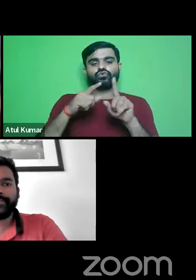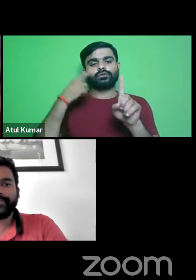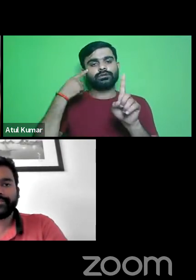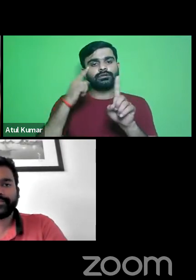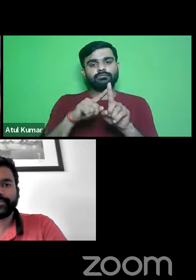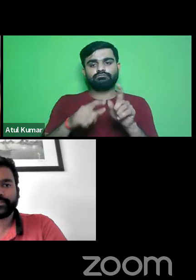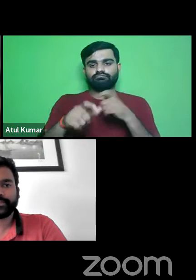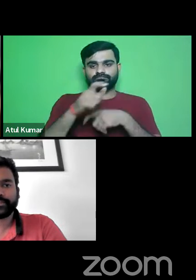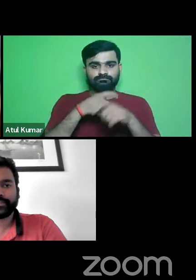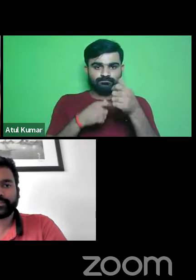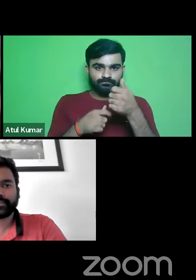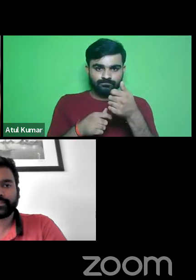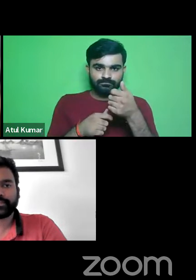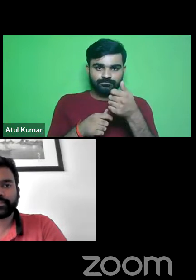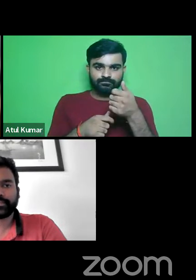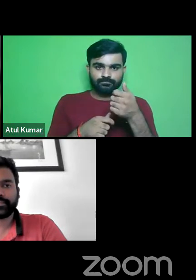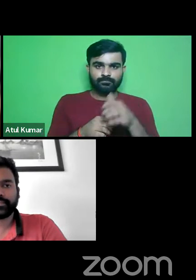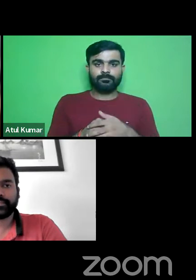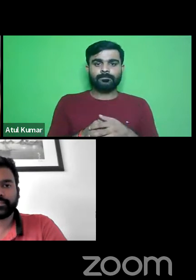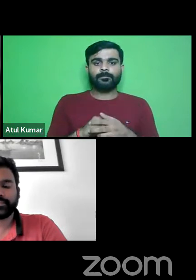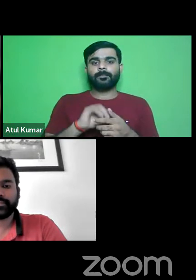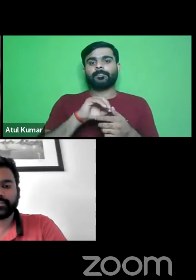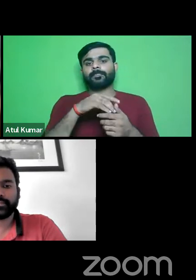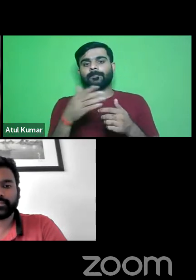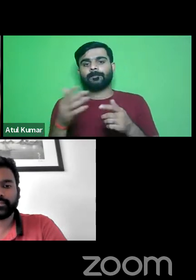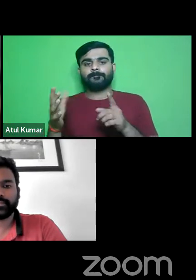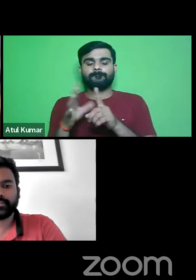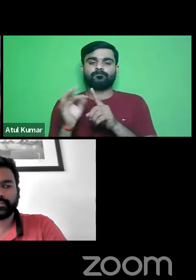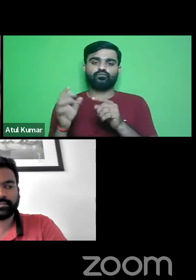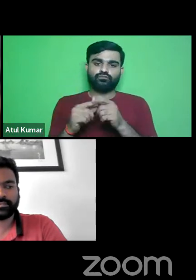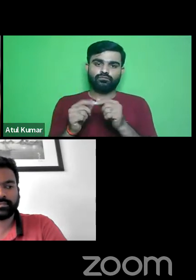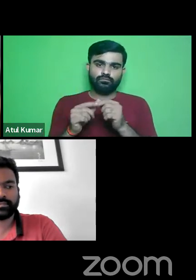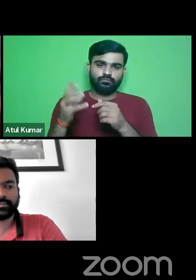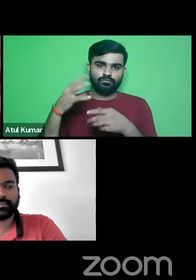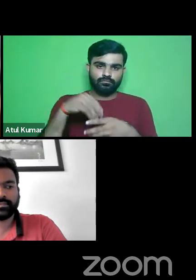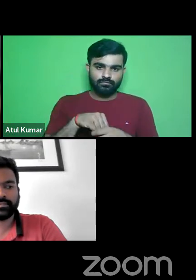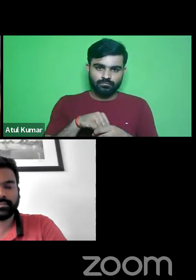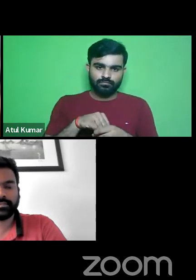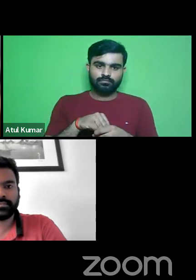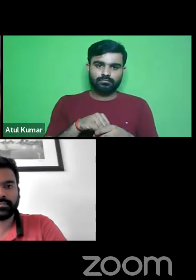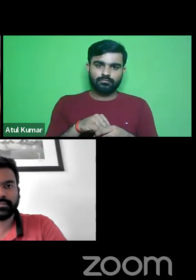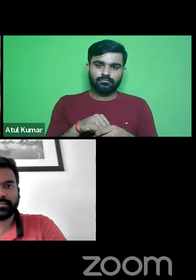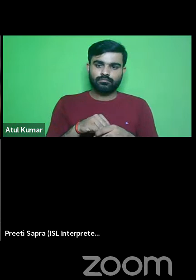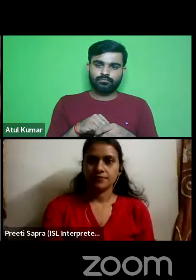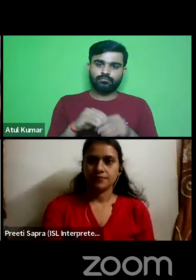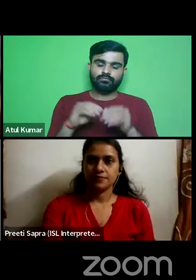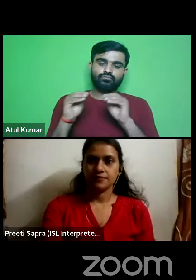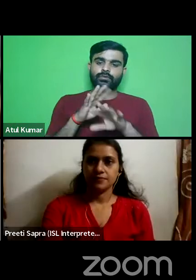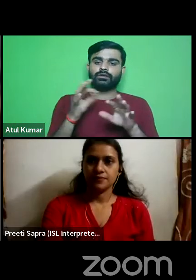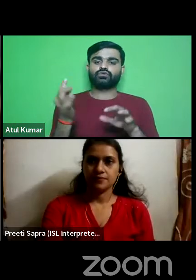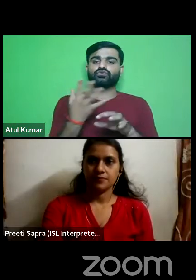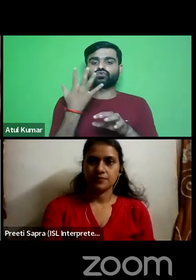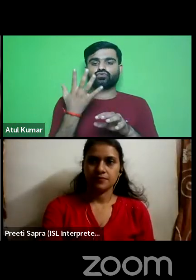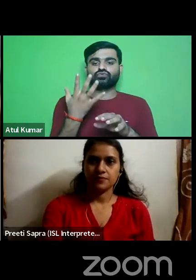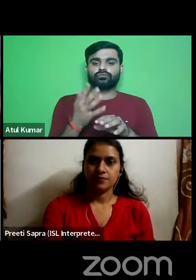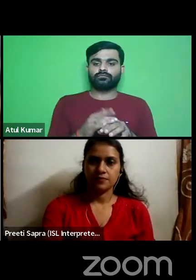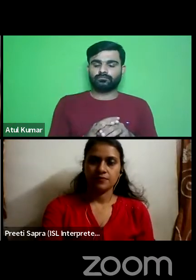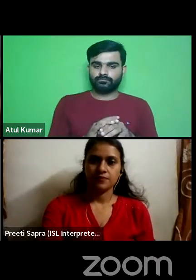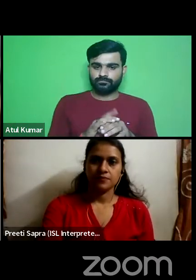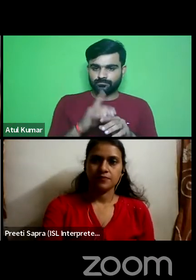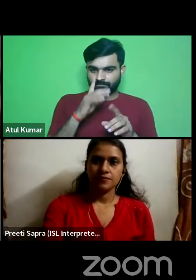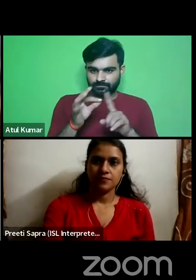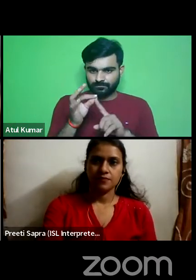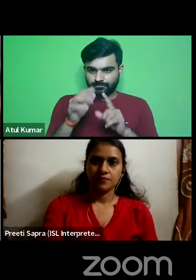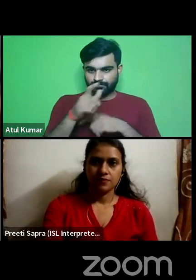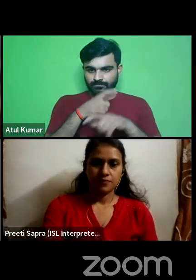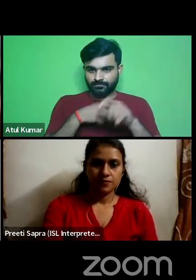influencing, using unfairly obtained data, or like influencing you without like, or in an unfair